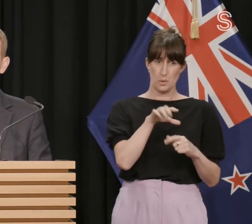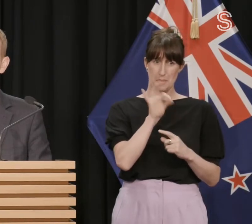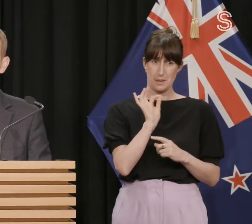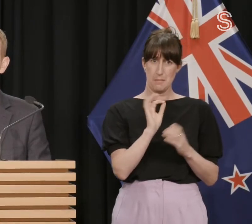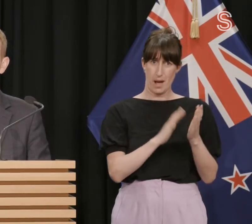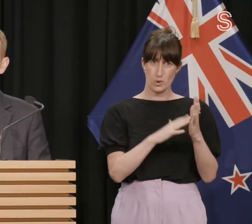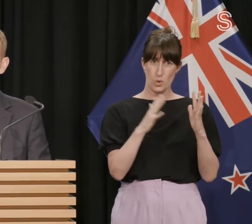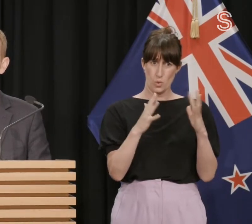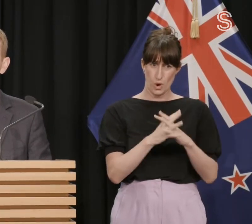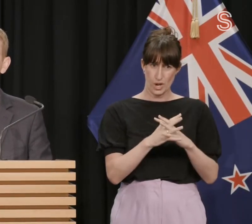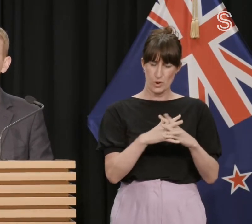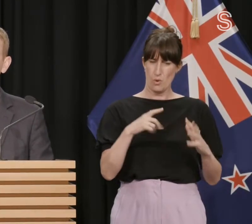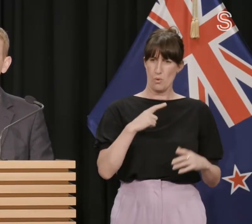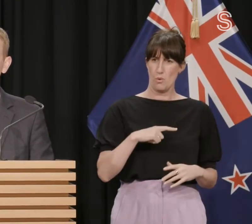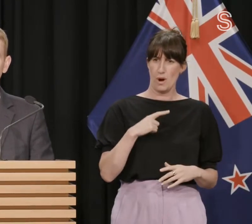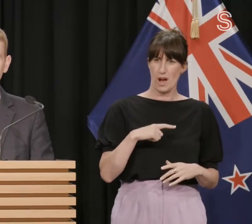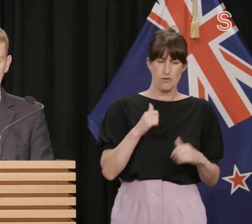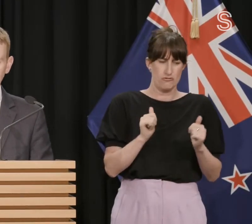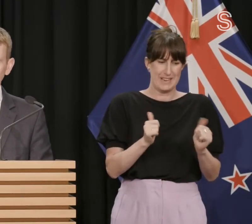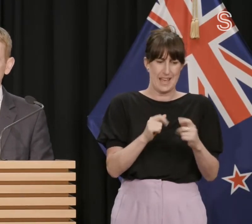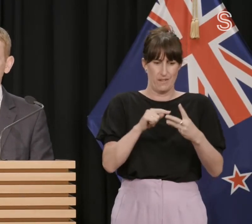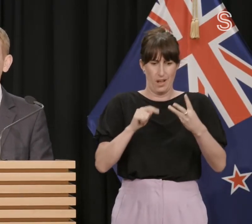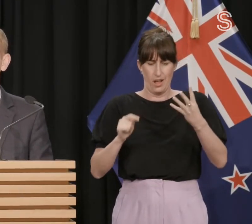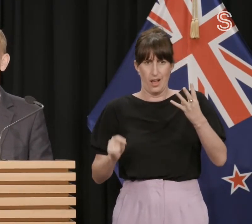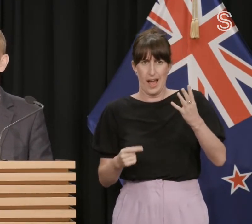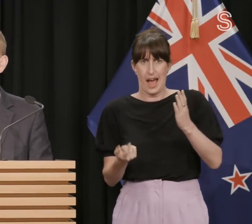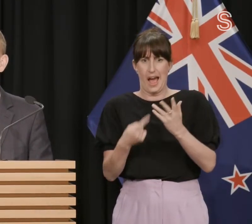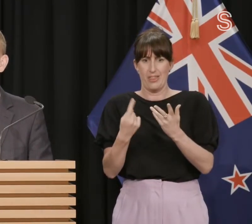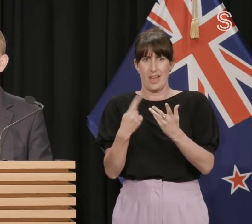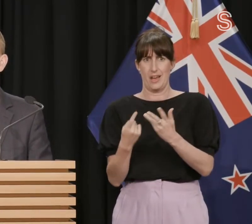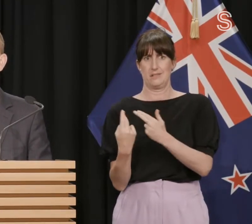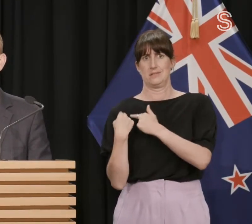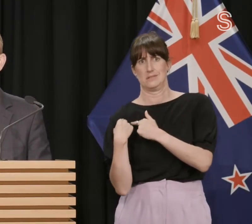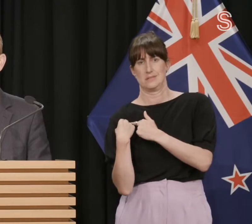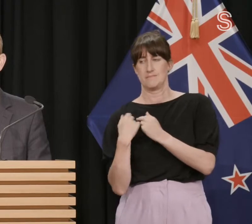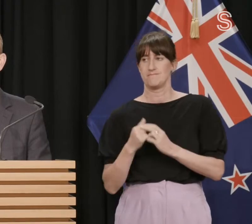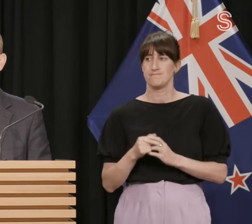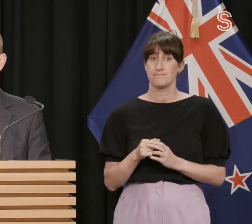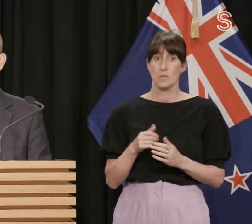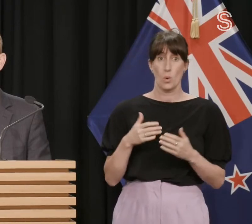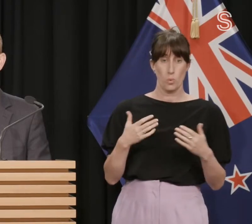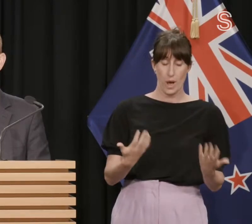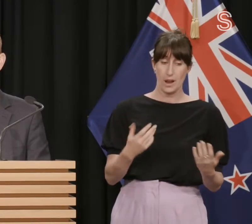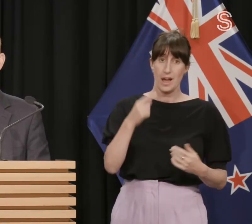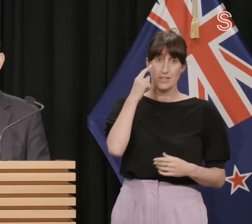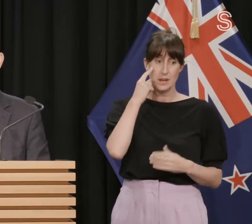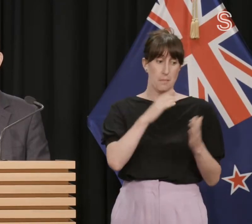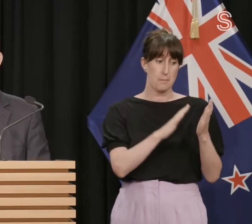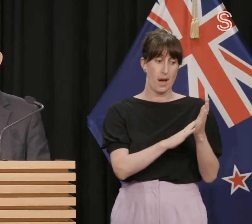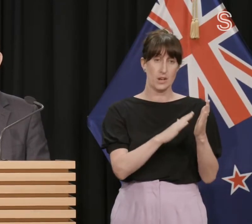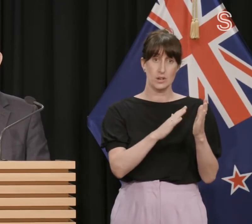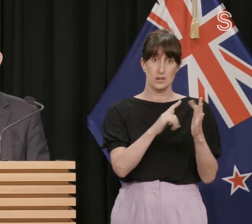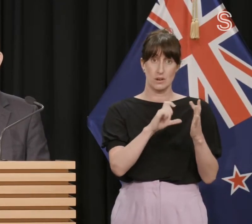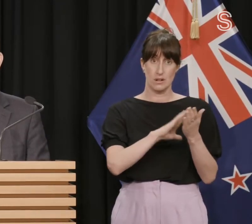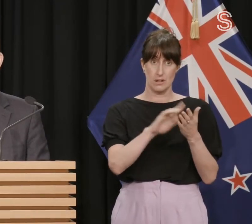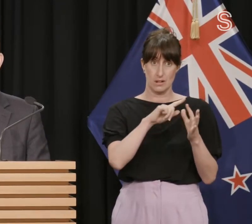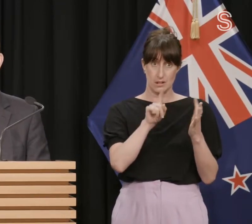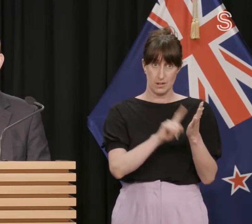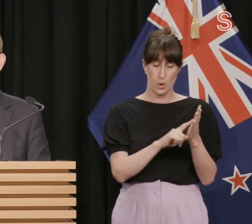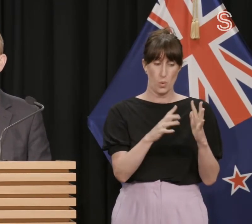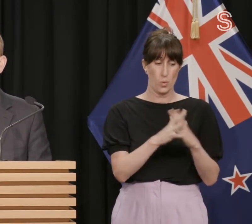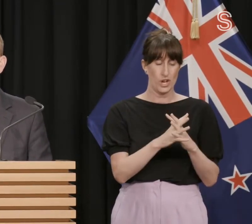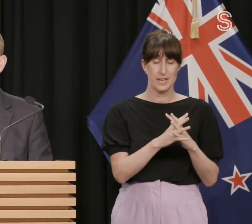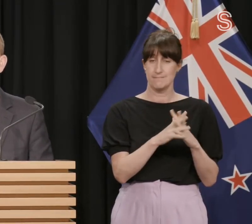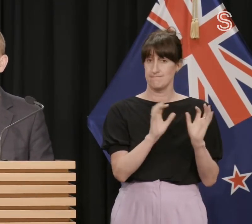transport, workplace relations, they're big portfolios. Look, I rate Michael Wood. I think he's a real talent. I think he's got a lot to contribute. He's